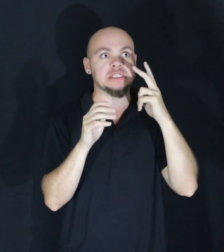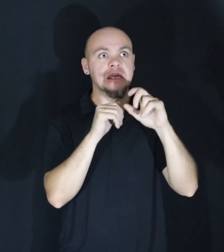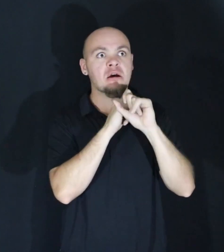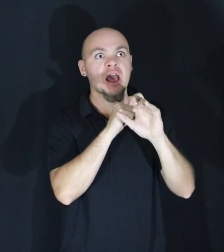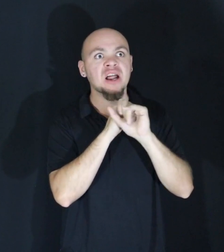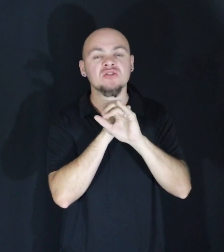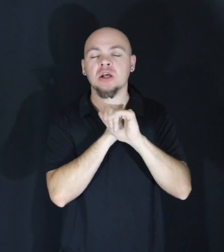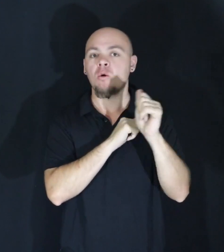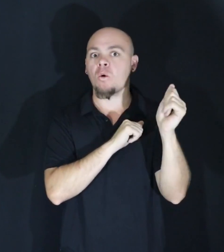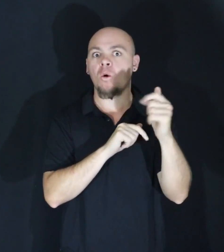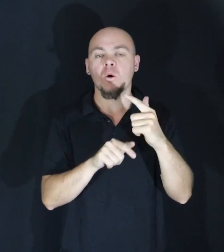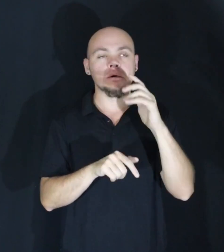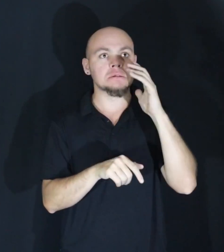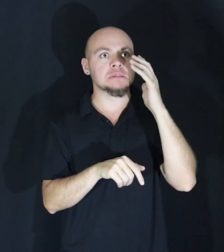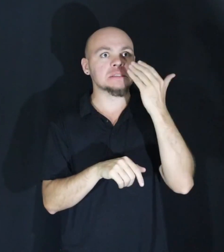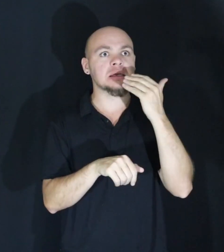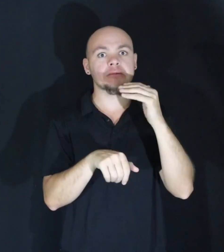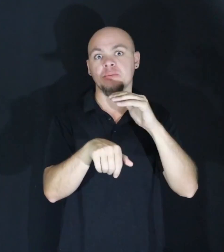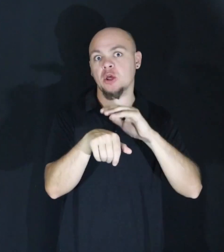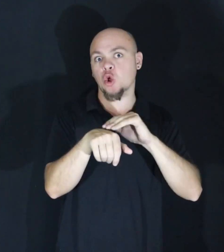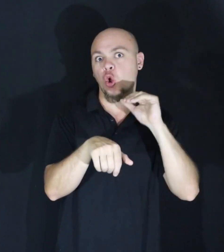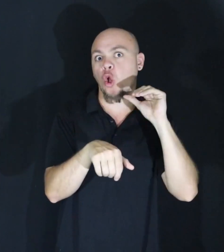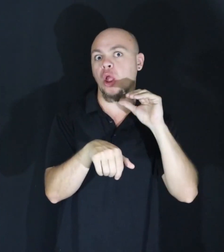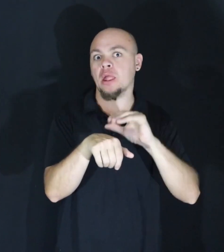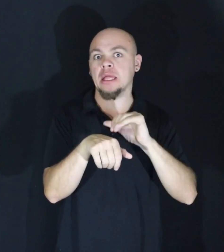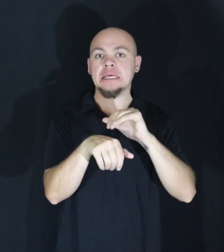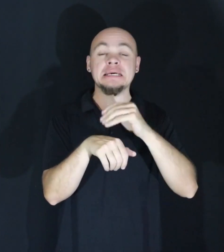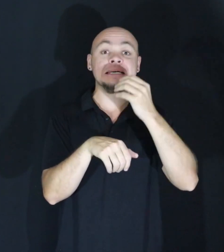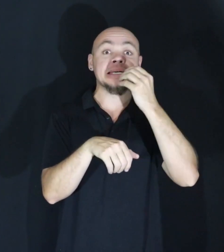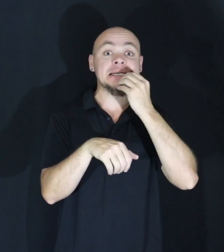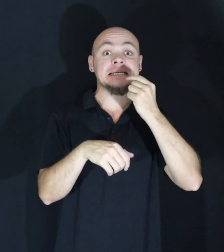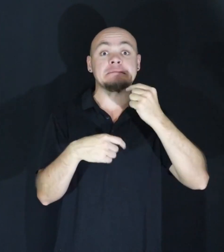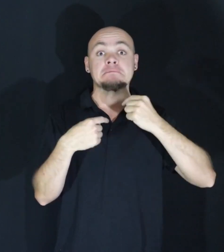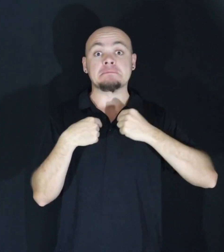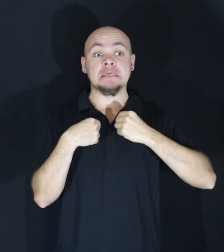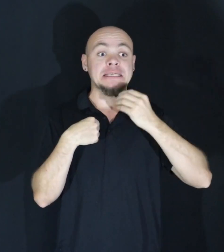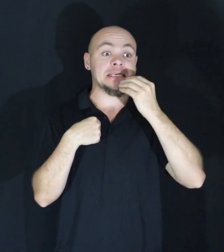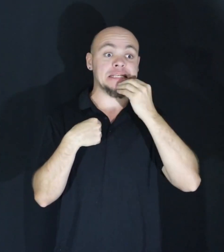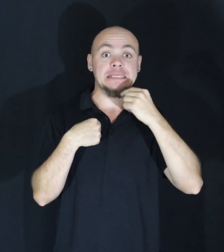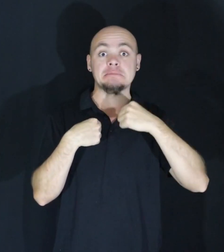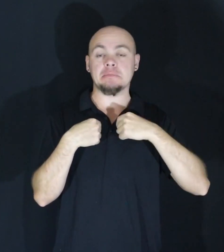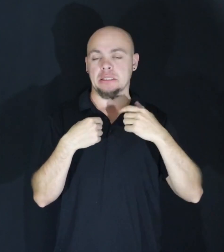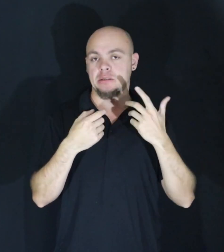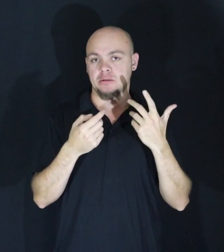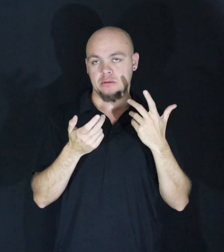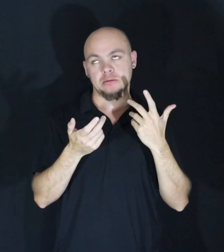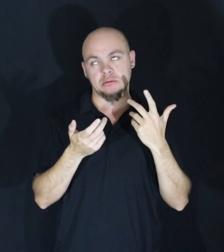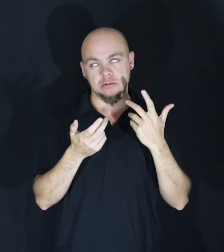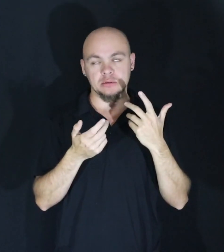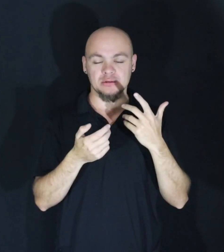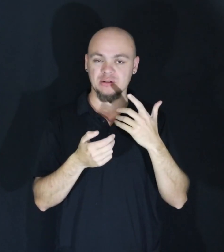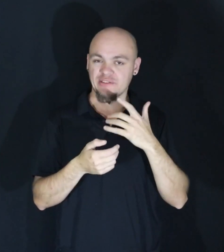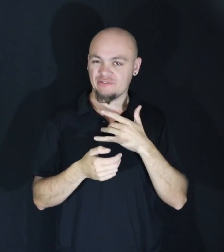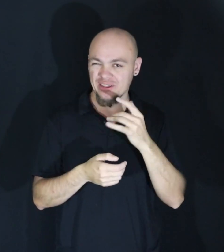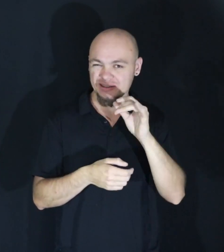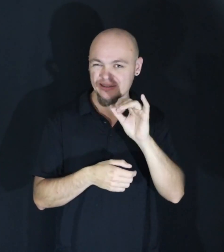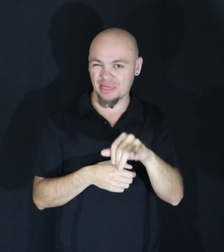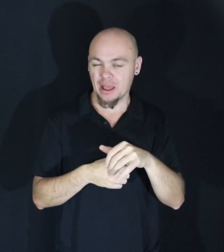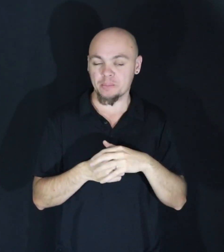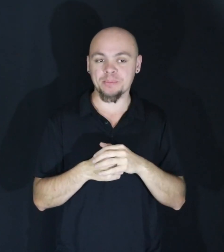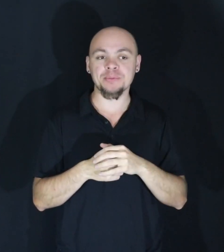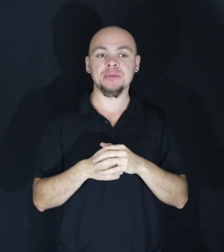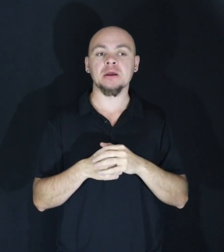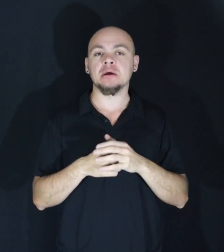all seem to be calling out to us, eat me, or so it feels.